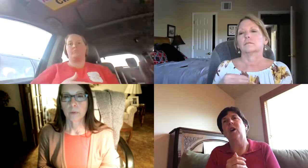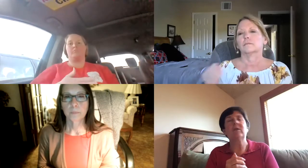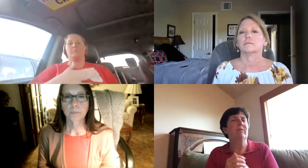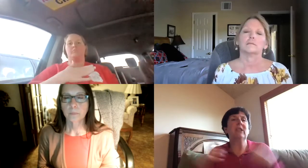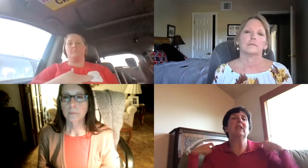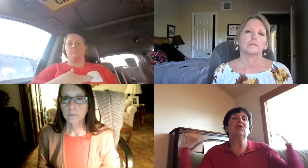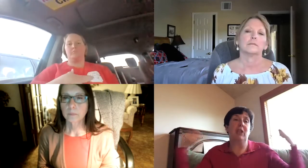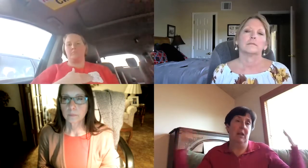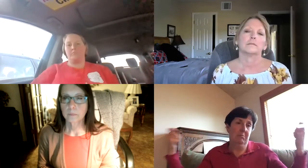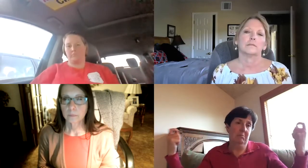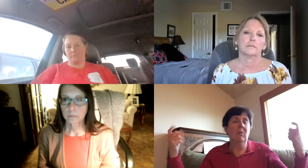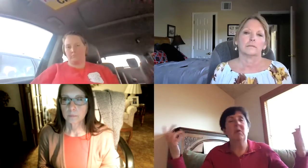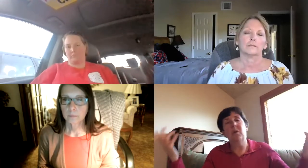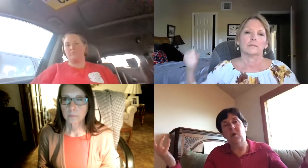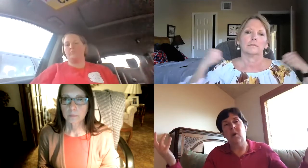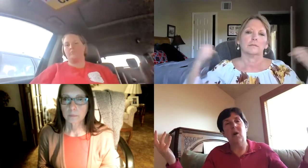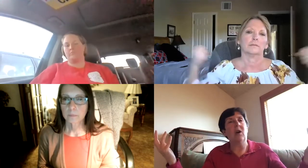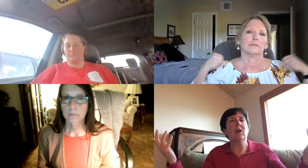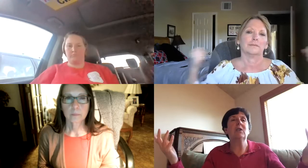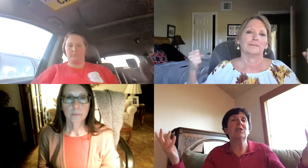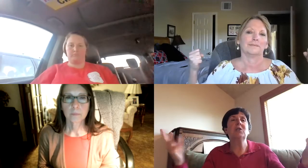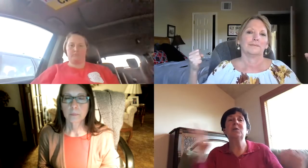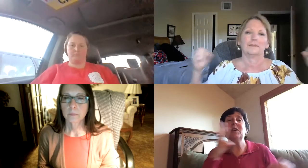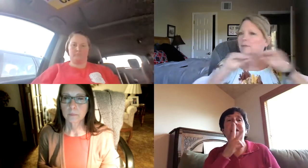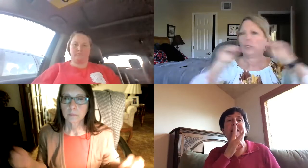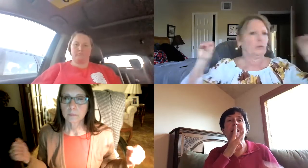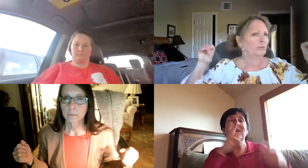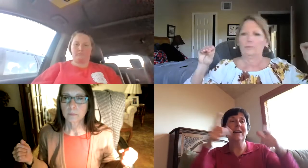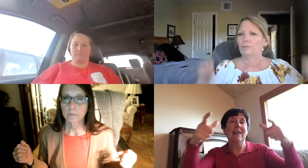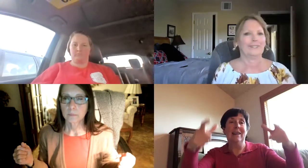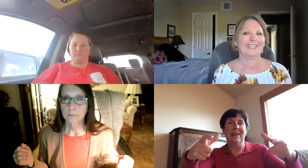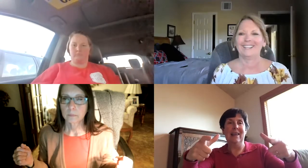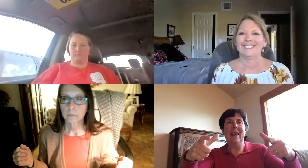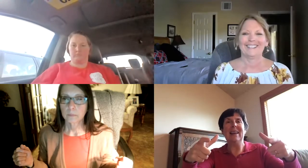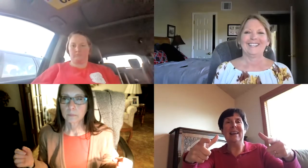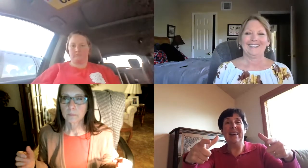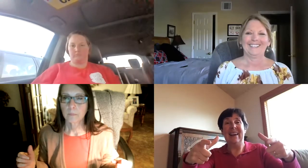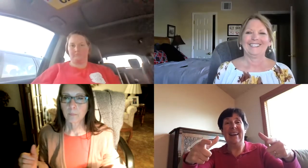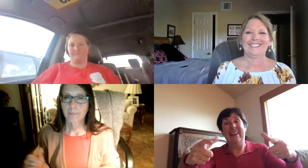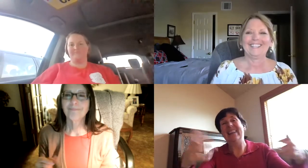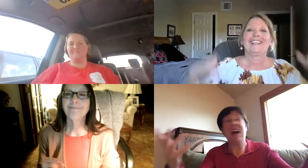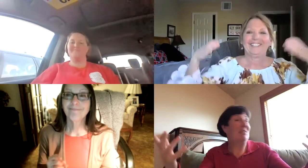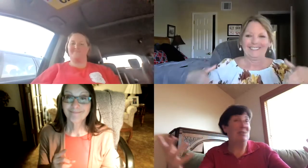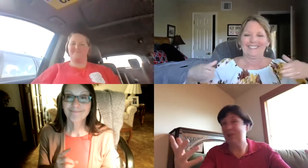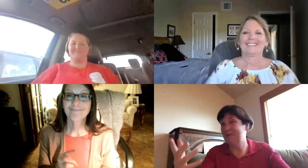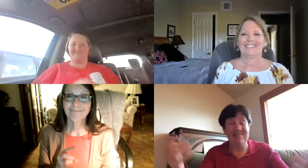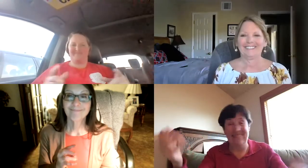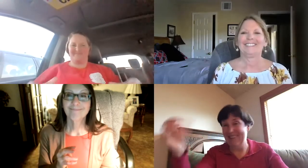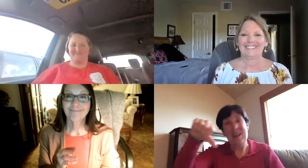or to the gym, or to the lake.